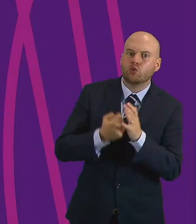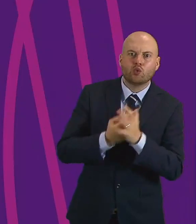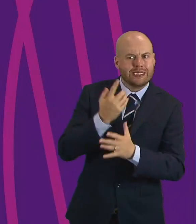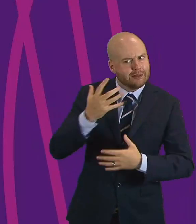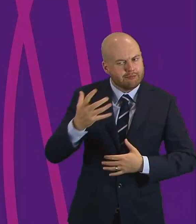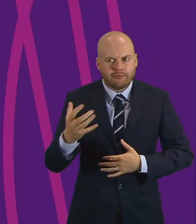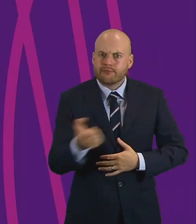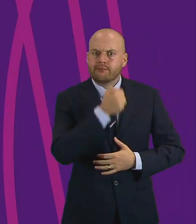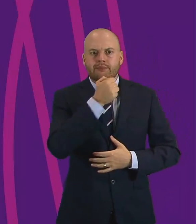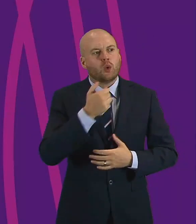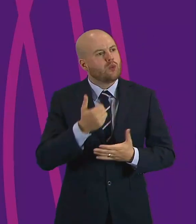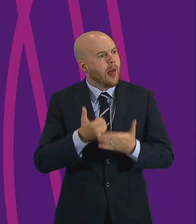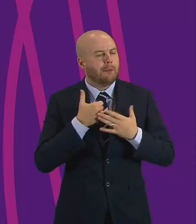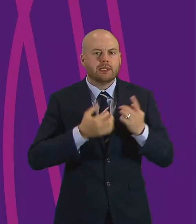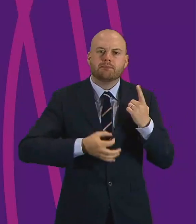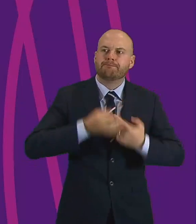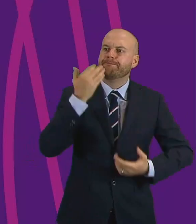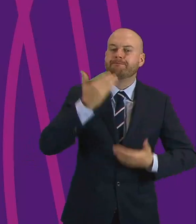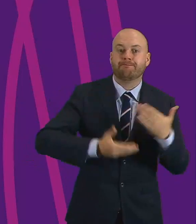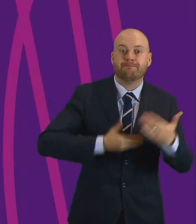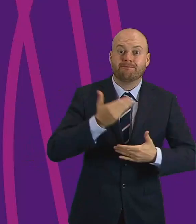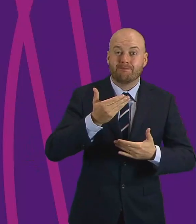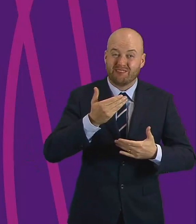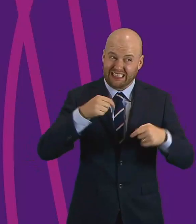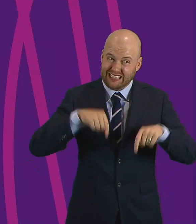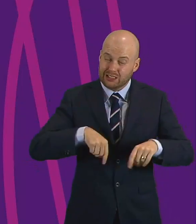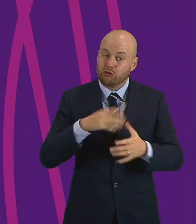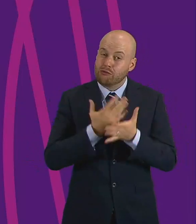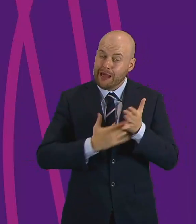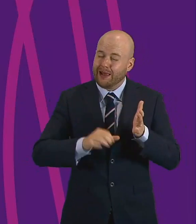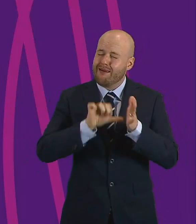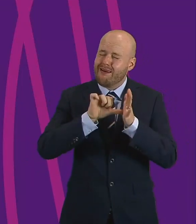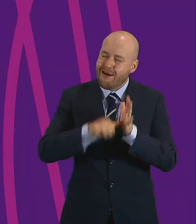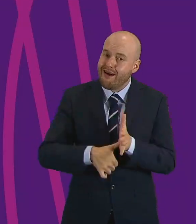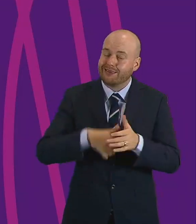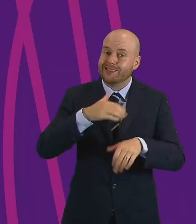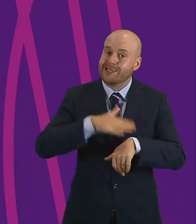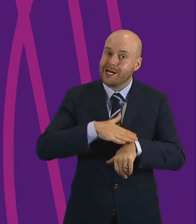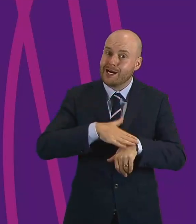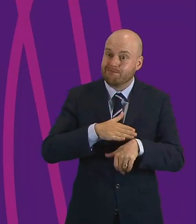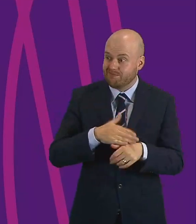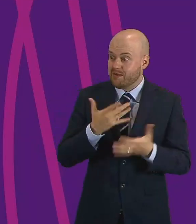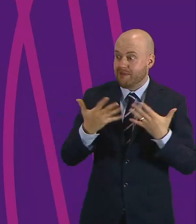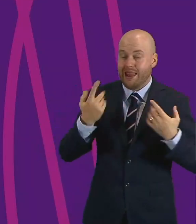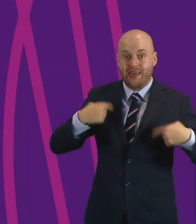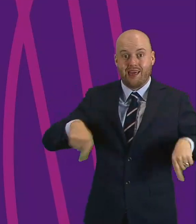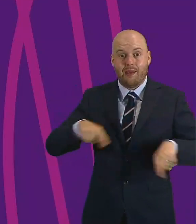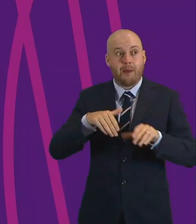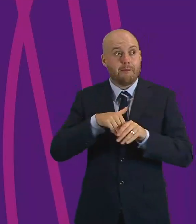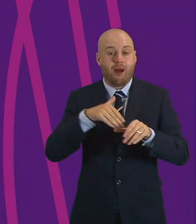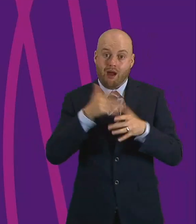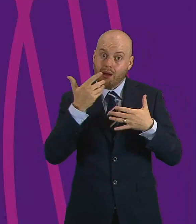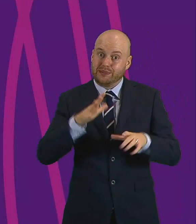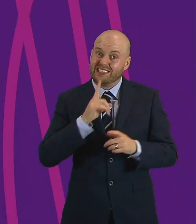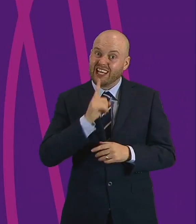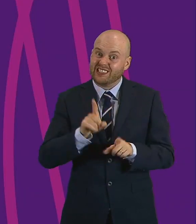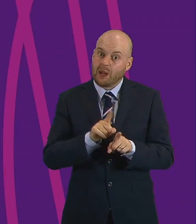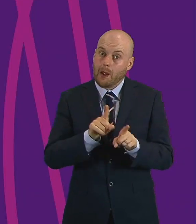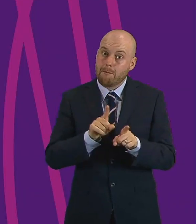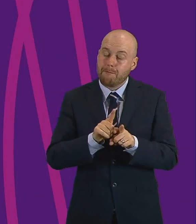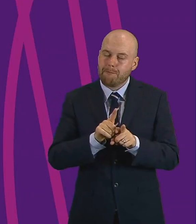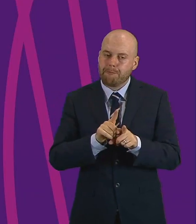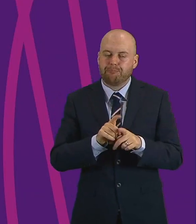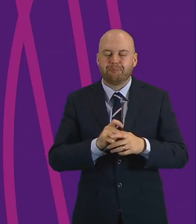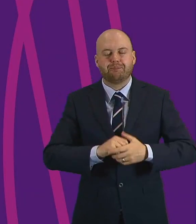greatest challenges of our time. And many members have made that point, providing ideas as to how we